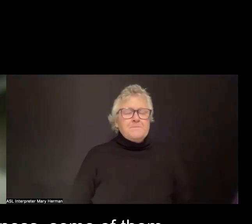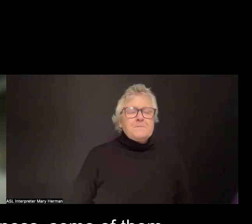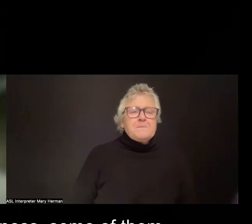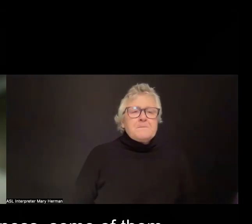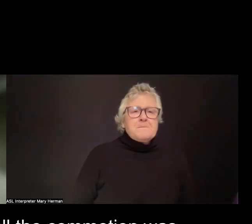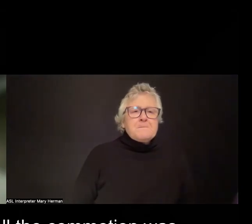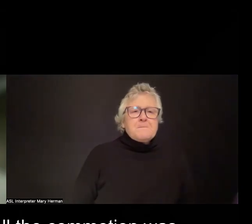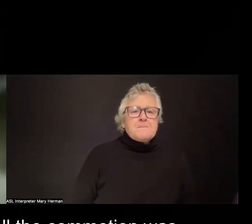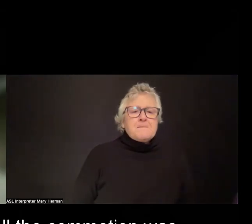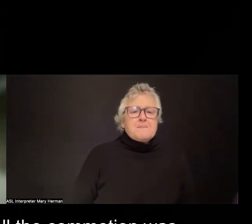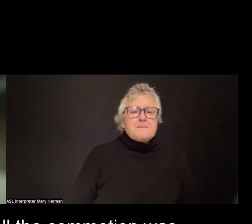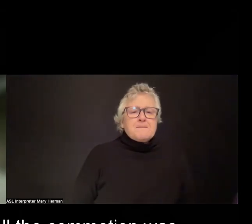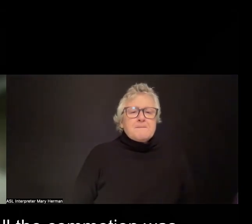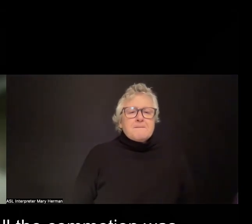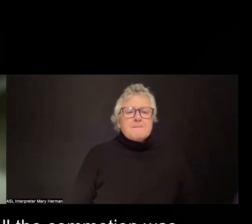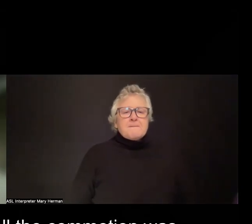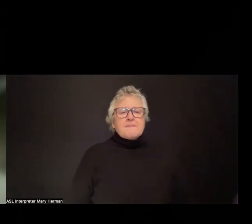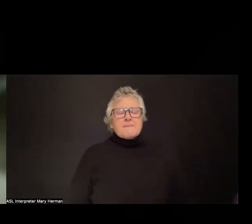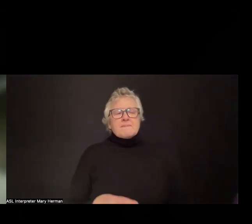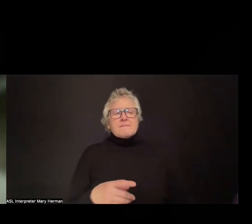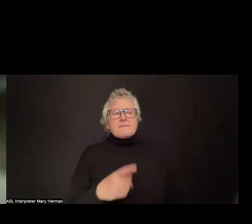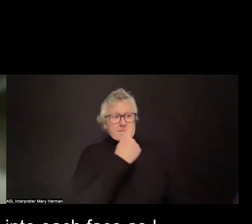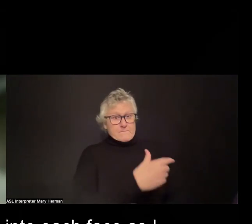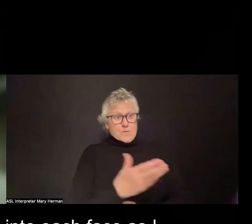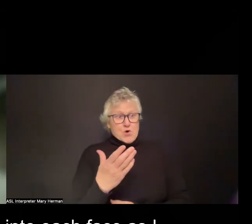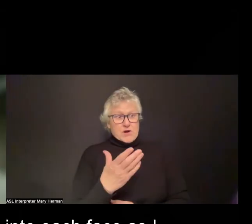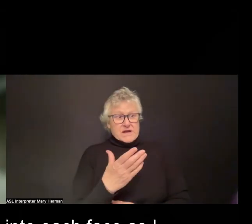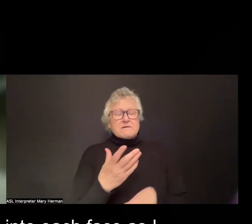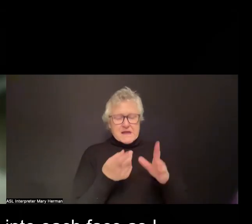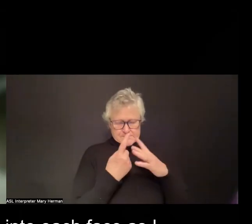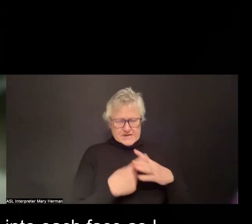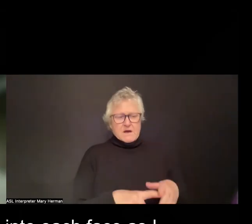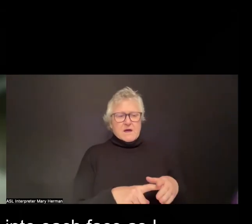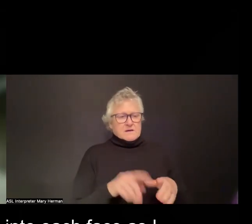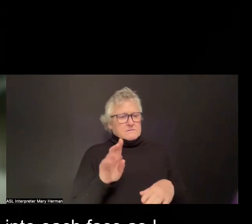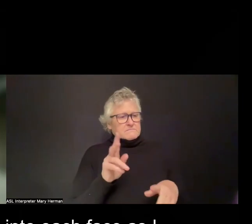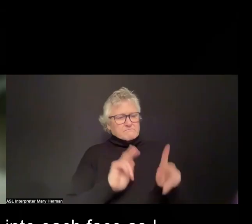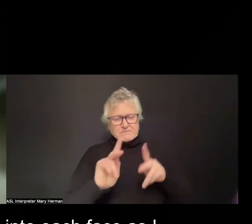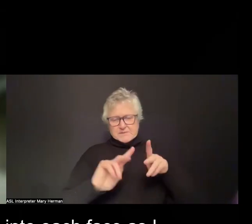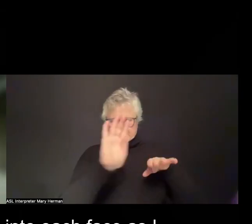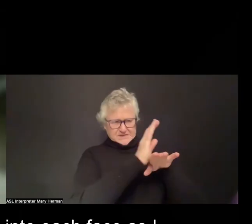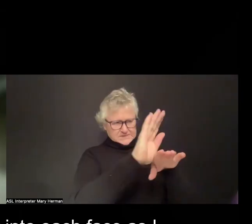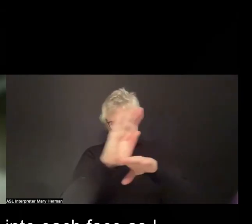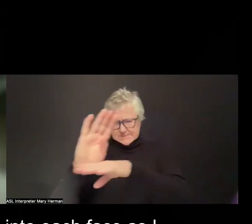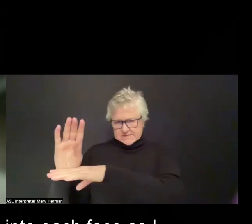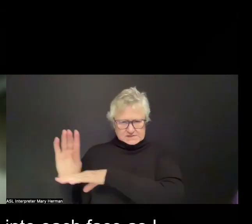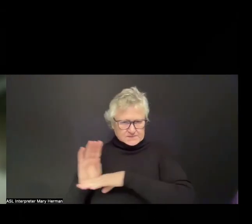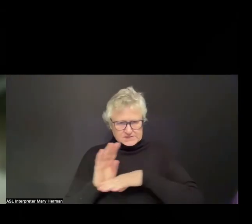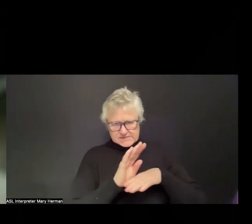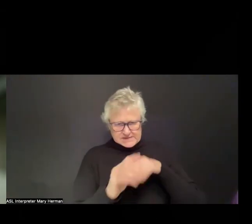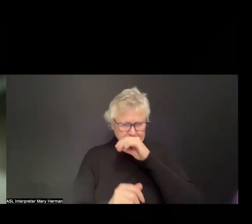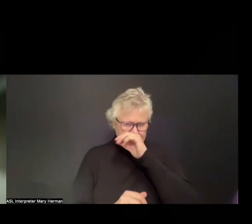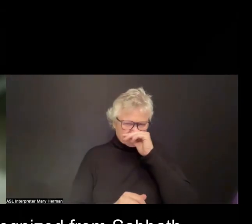their way to Clark's Wharf to see what all the commotion was about. I looked curiously into each face as I passed, reading it for signs of